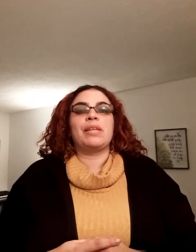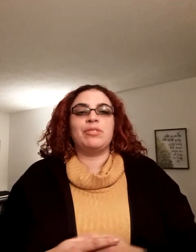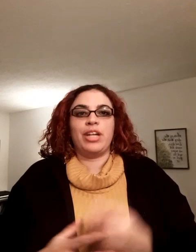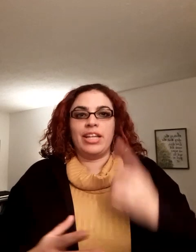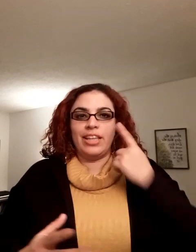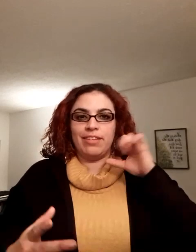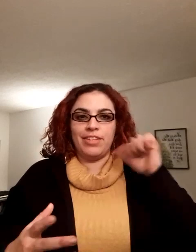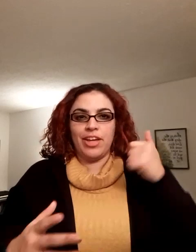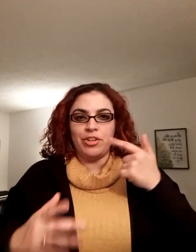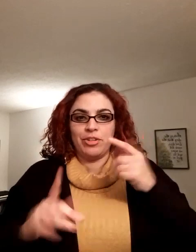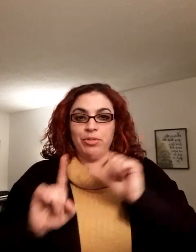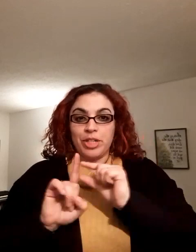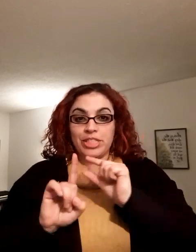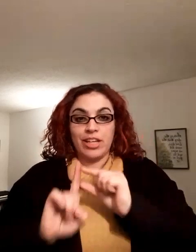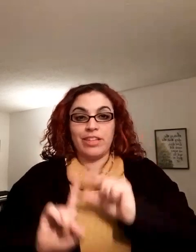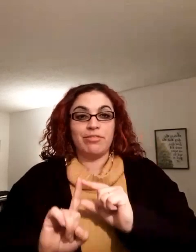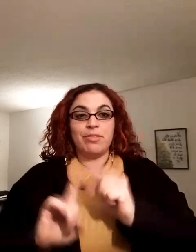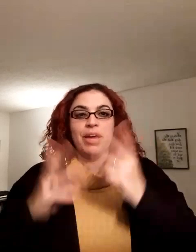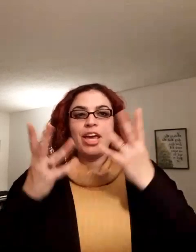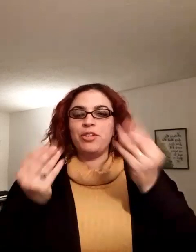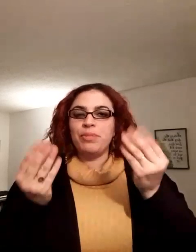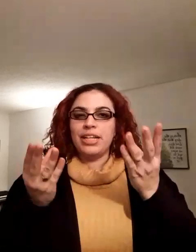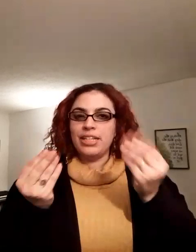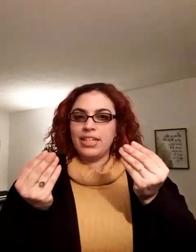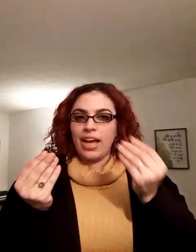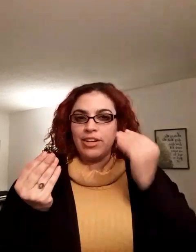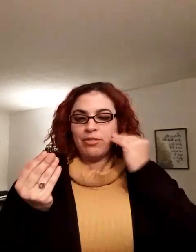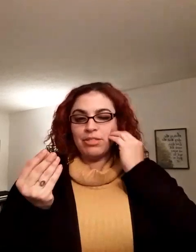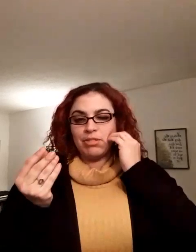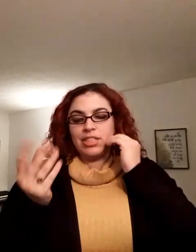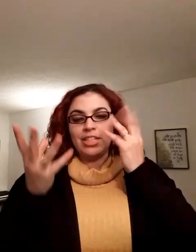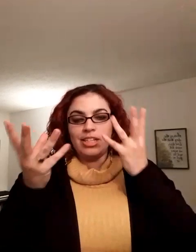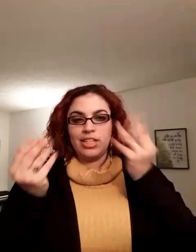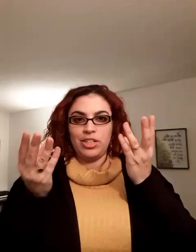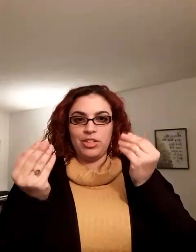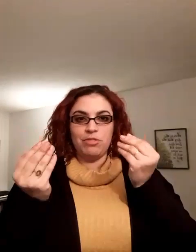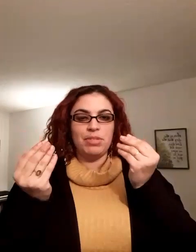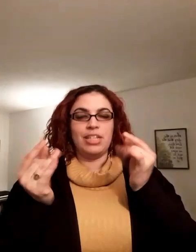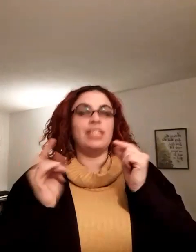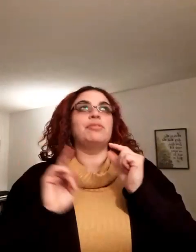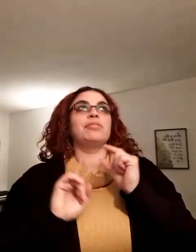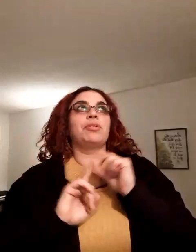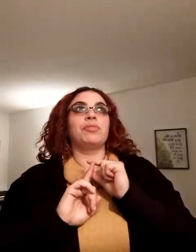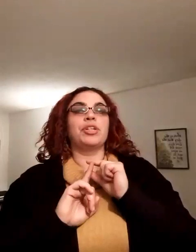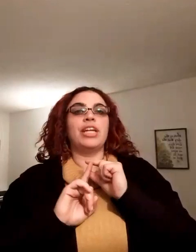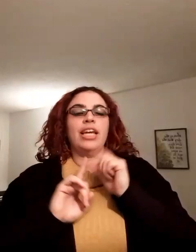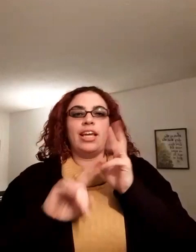trying to think of the other words on the form. Humidity, I know, was one. Humidity was one word.